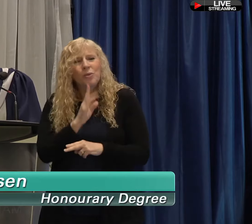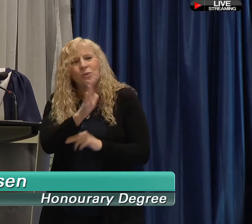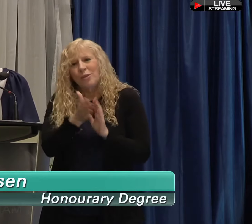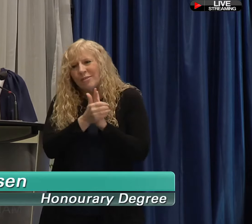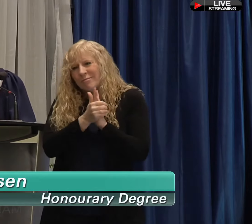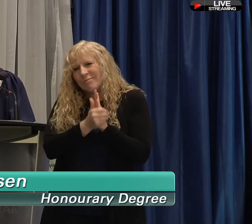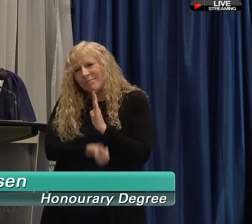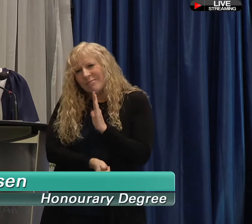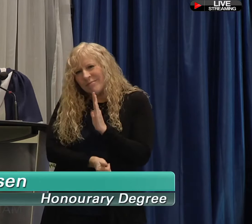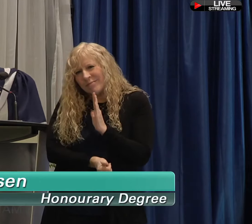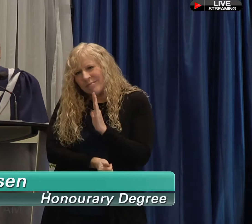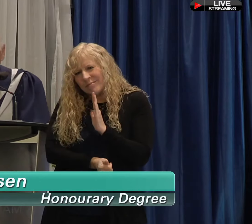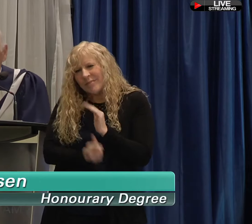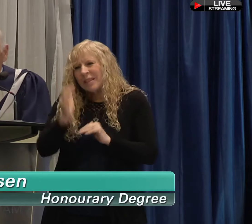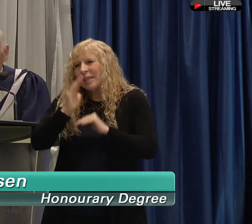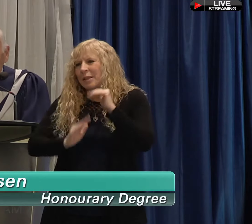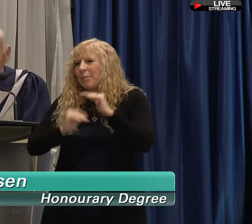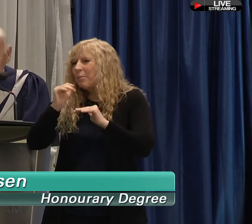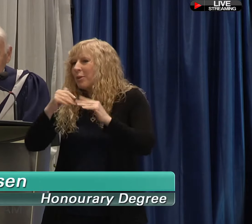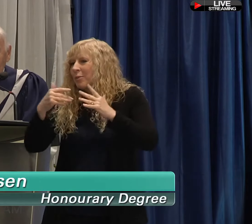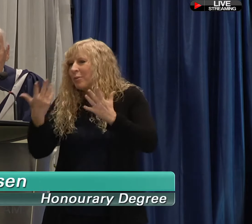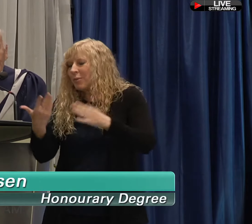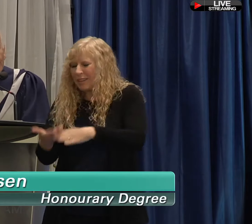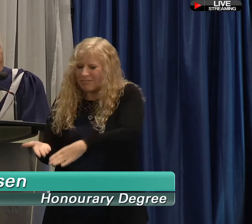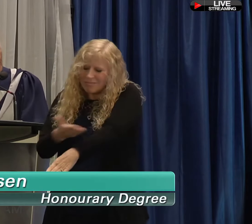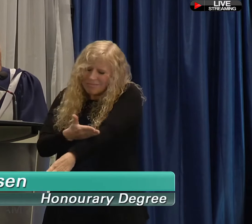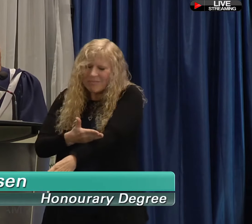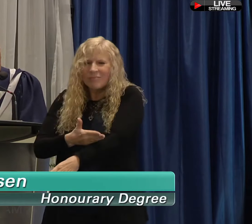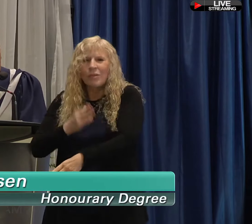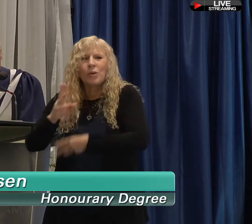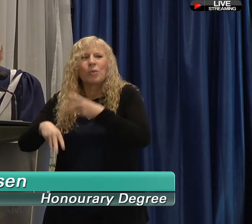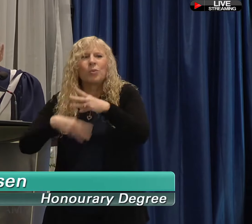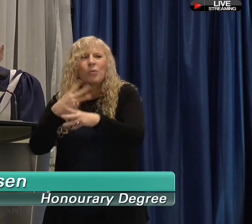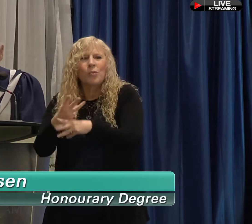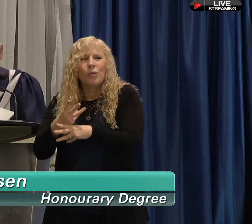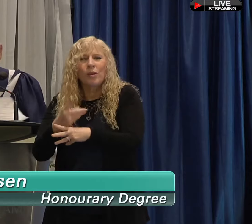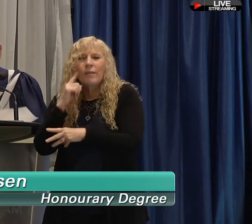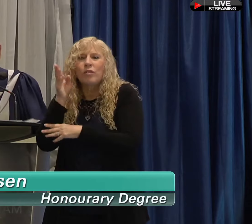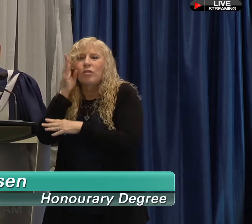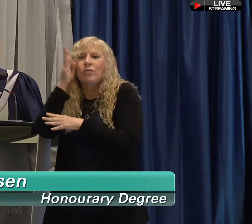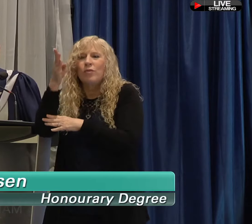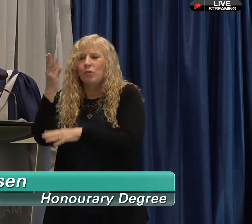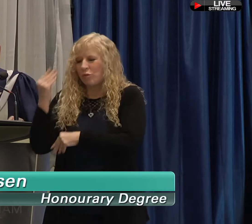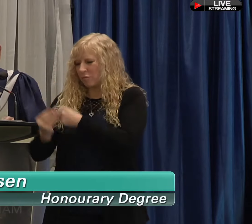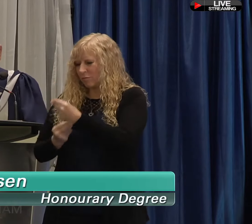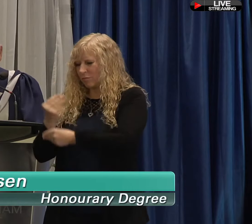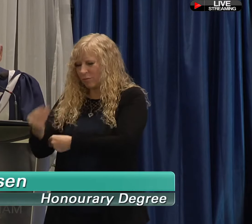skills to build a better world for future generations.